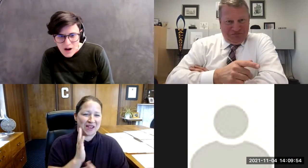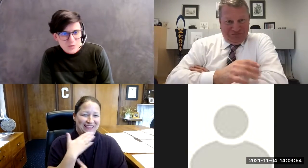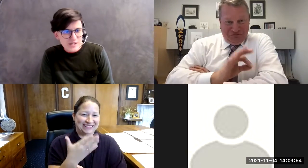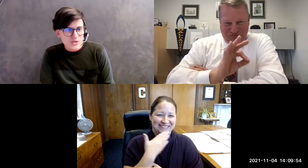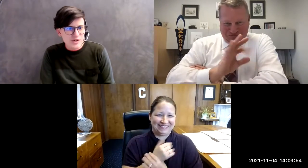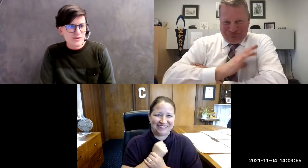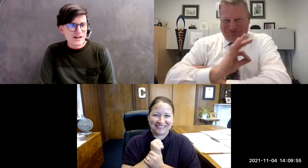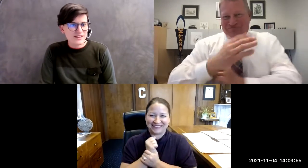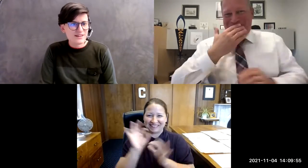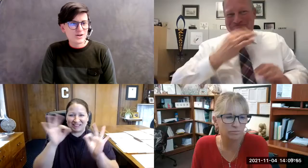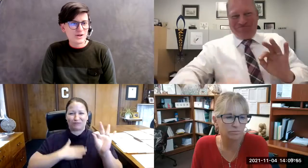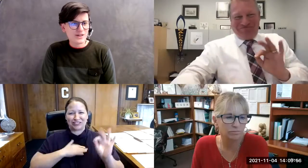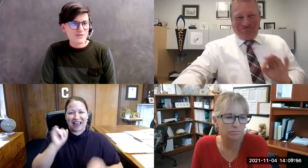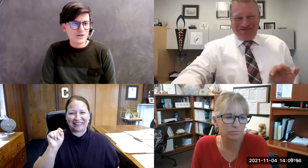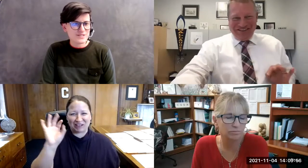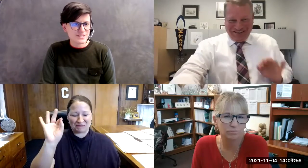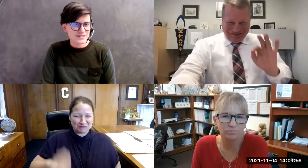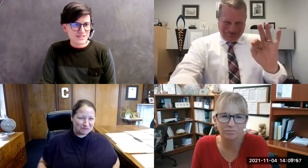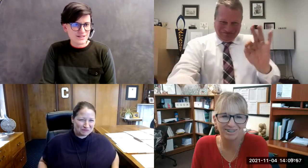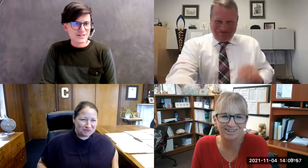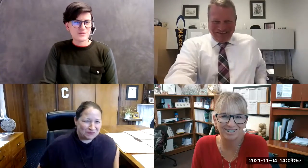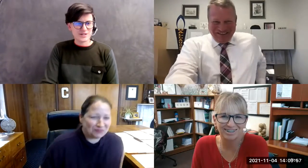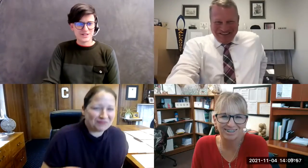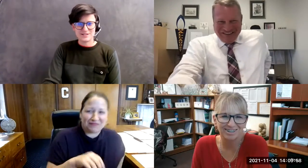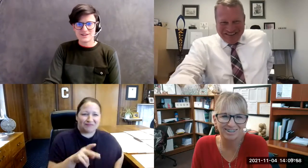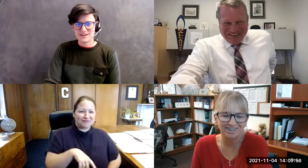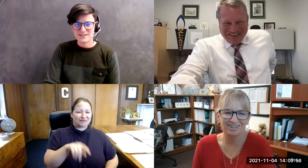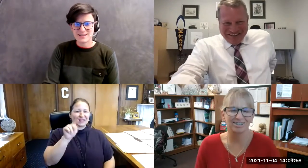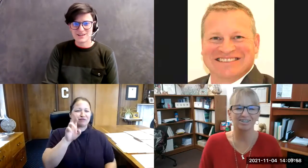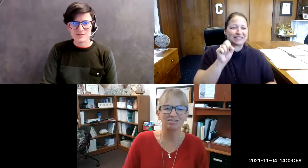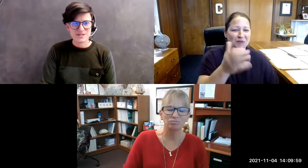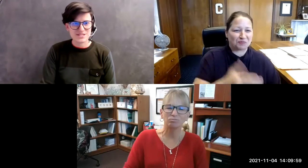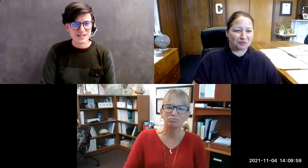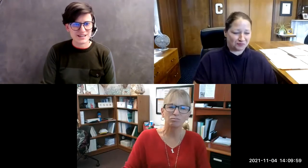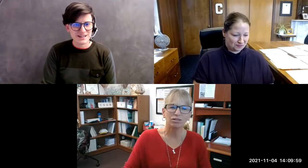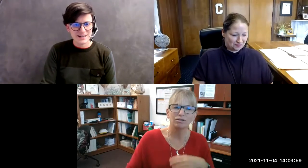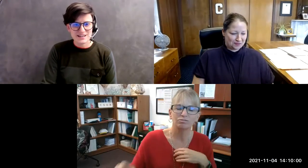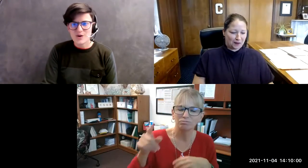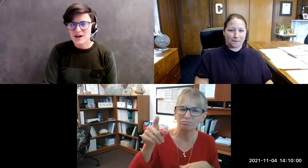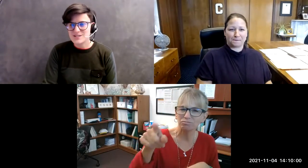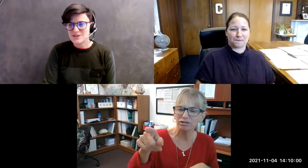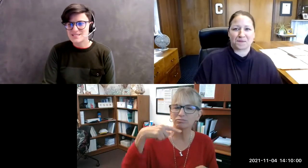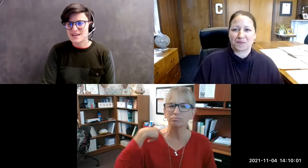Are we doing all right here? We only have one facilitator. We're good. Okay, thank you. I appreciate it. Go ahead,